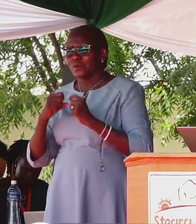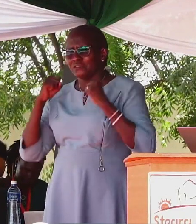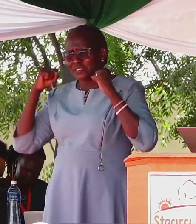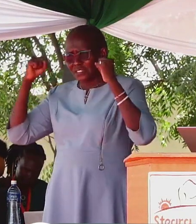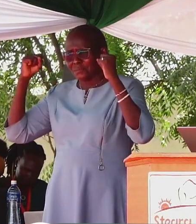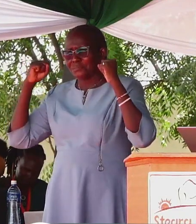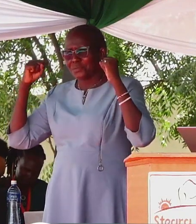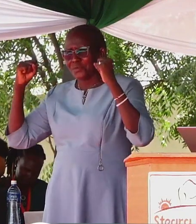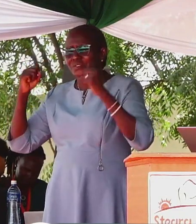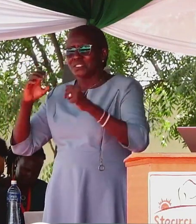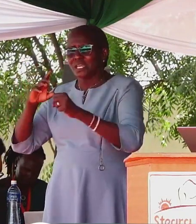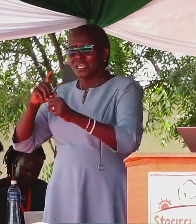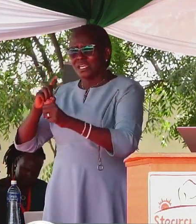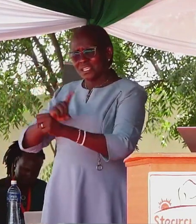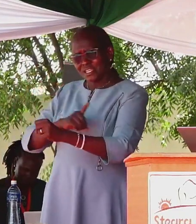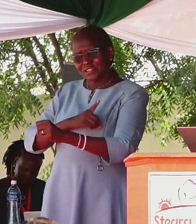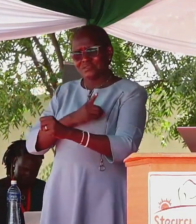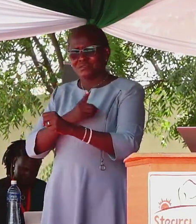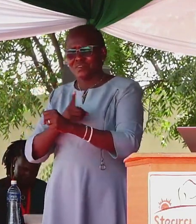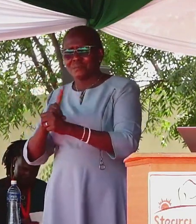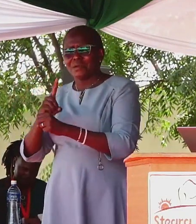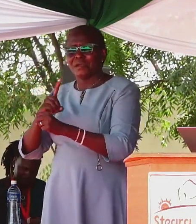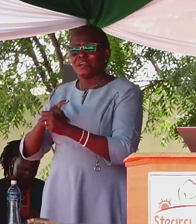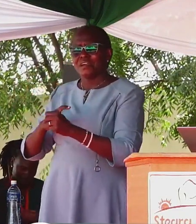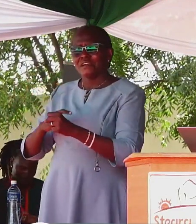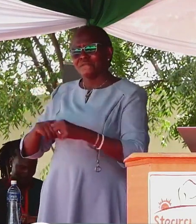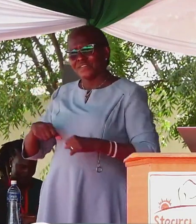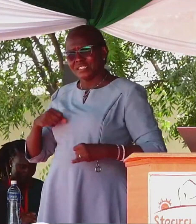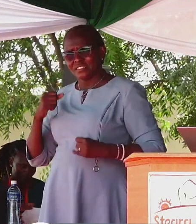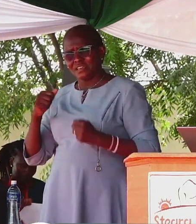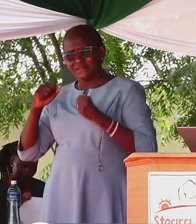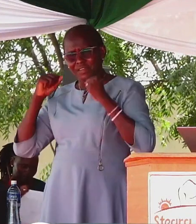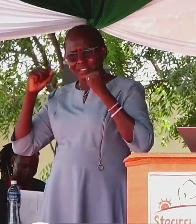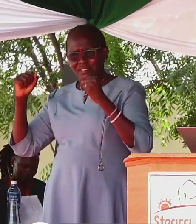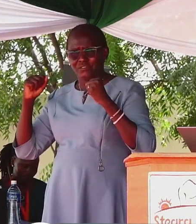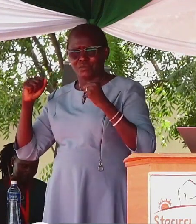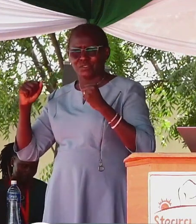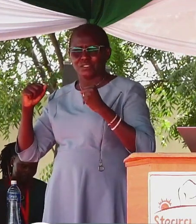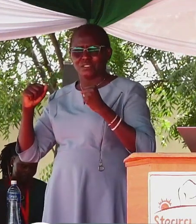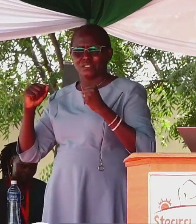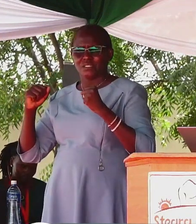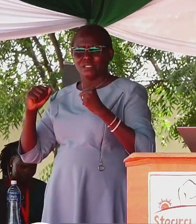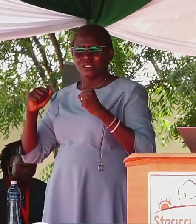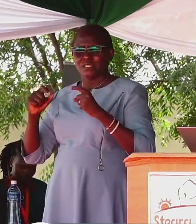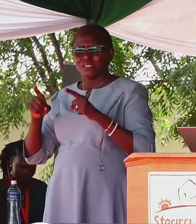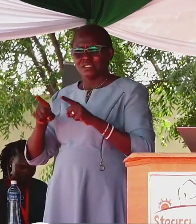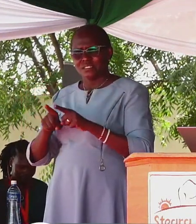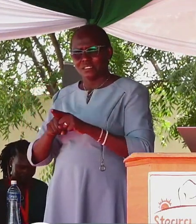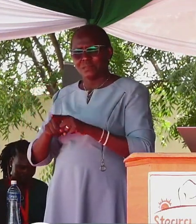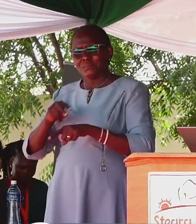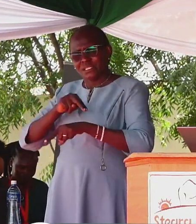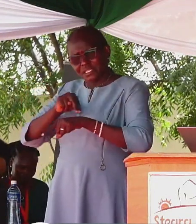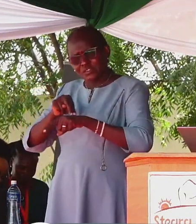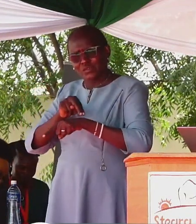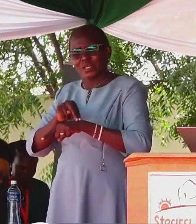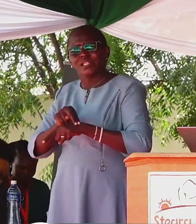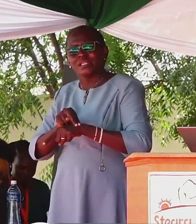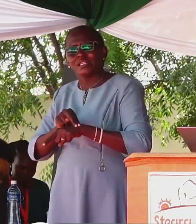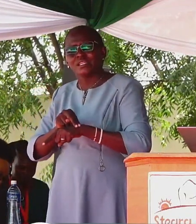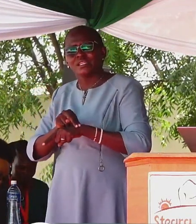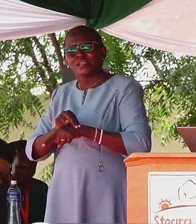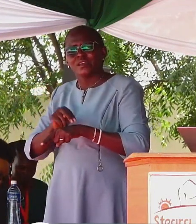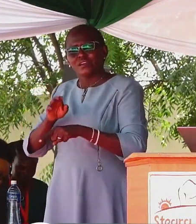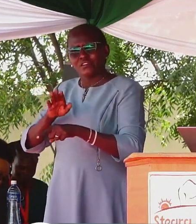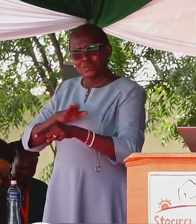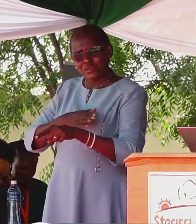drama, ECD drama festivals, both in film, choral, and all the rest nationally. Music,